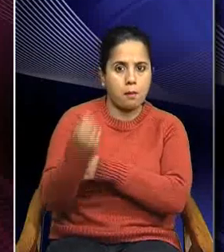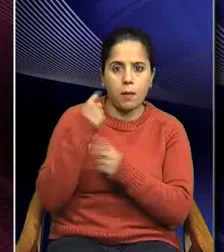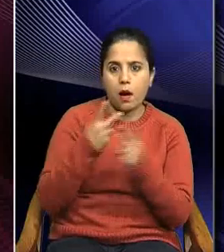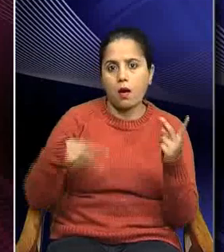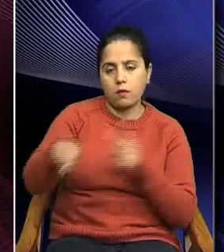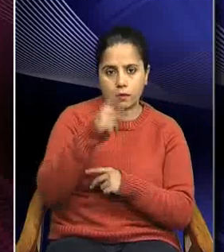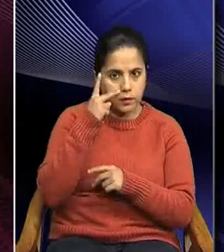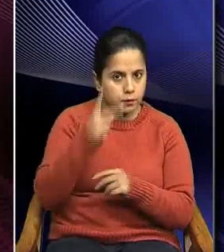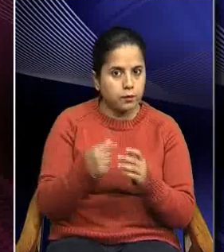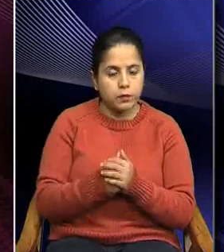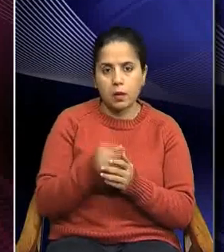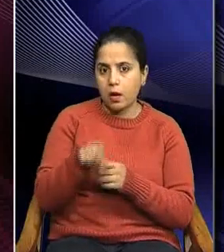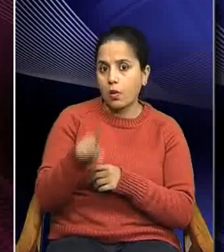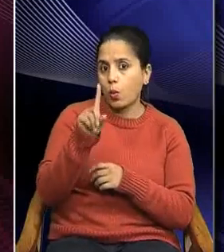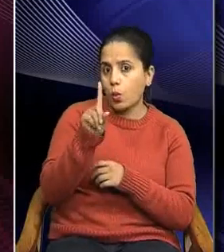one